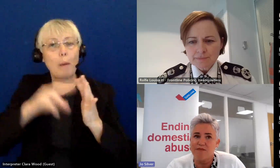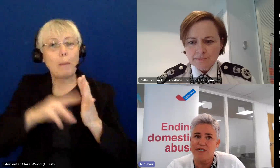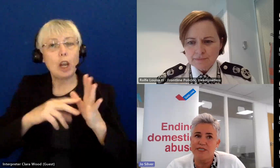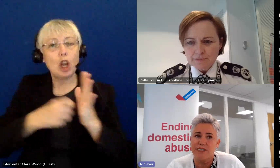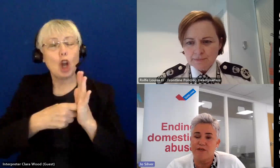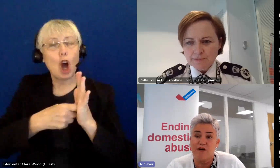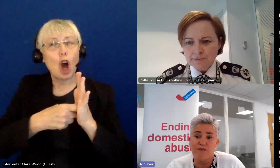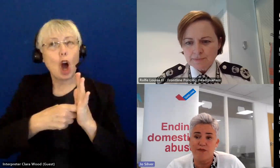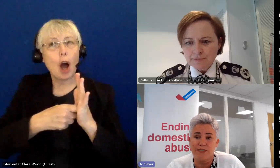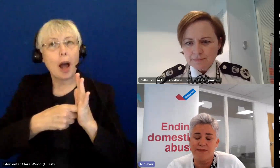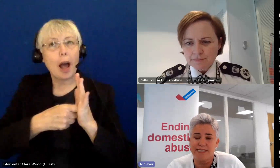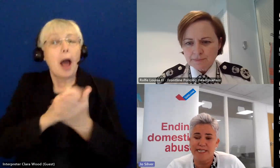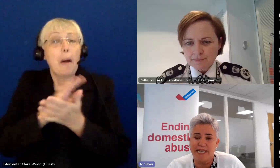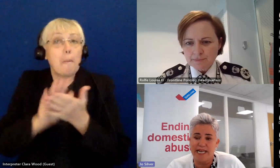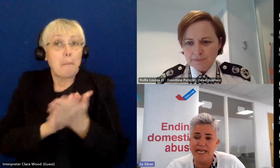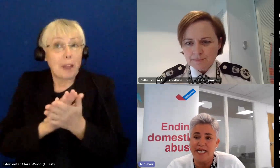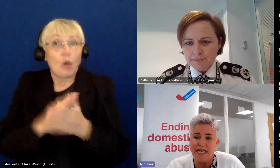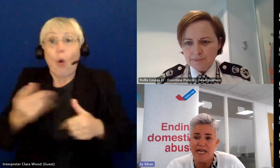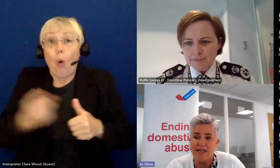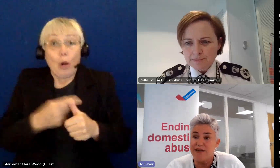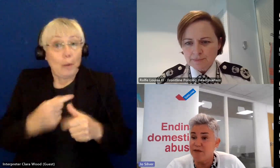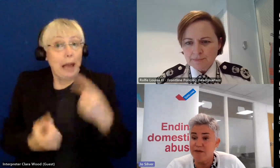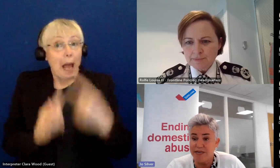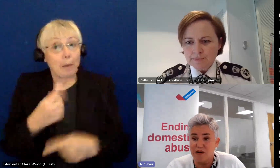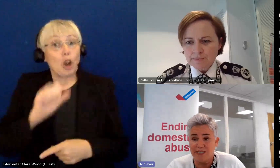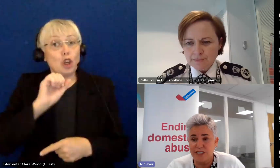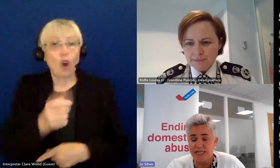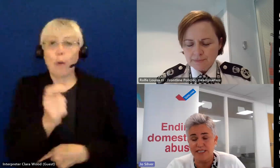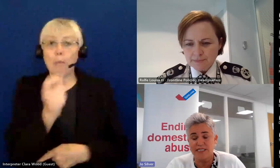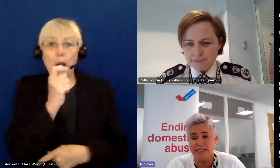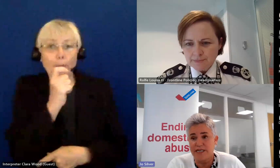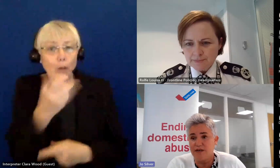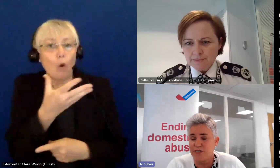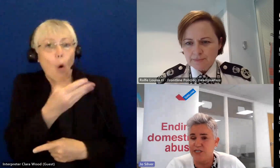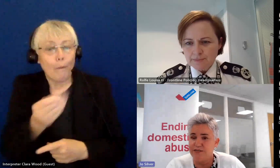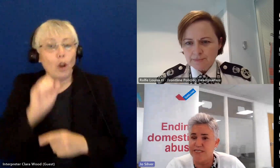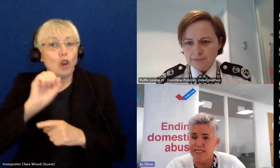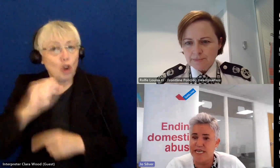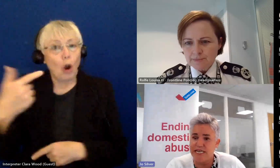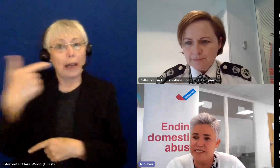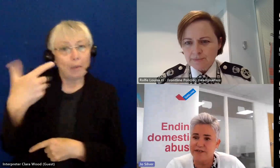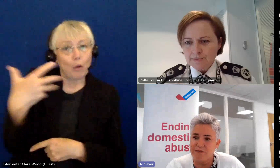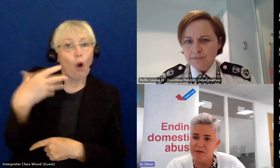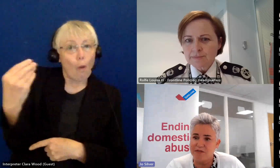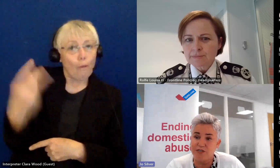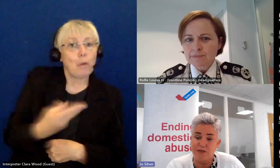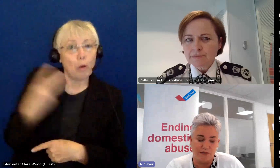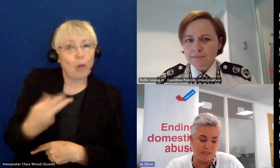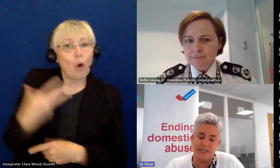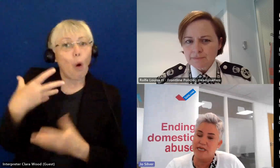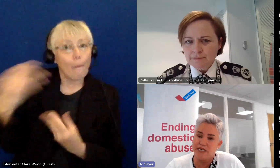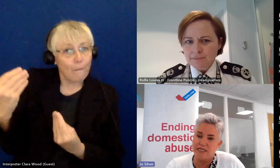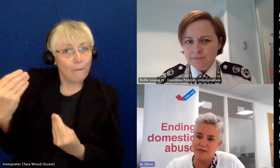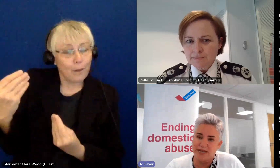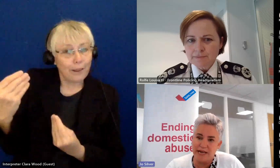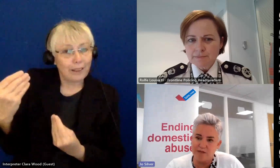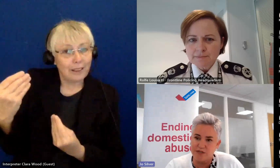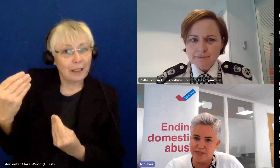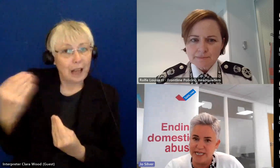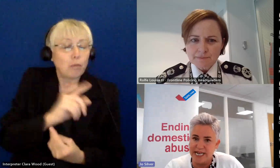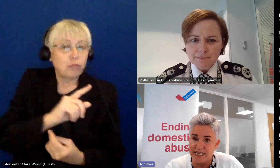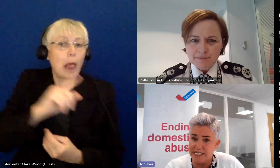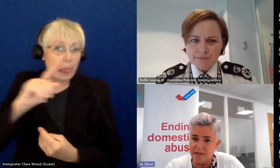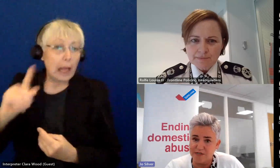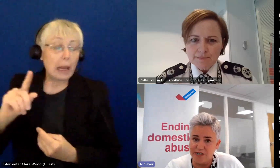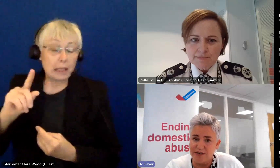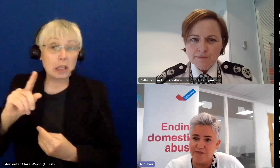their cameras are off automatically. And there will be a question and answer opportunity. So if people do want to put their cameras